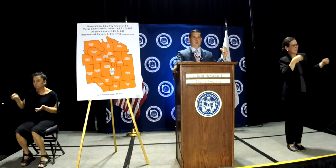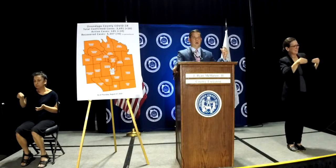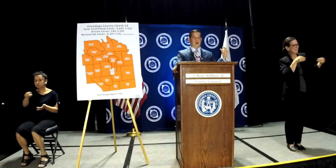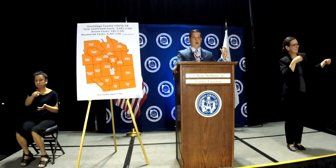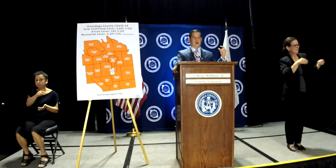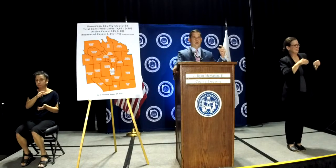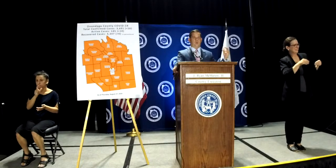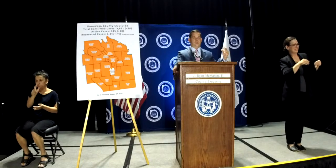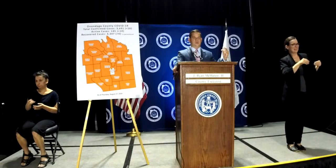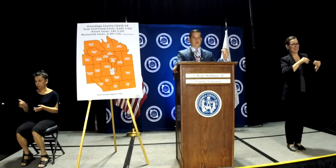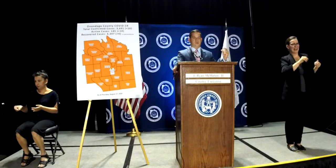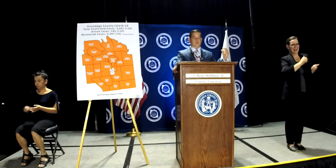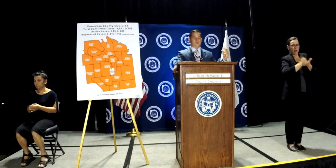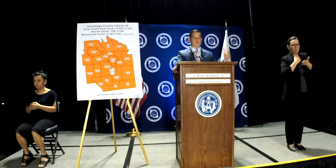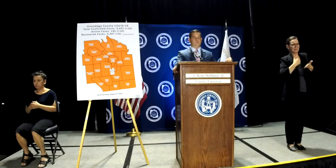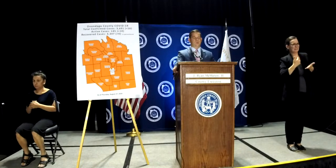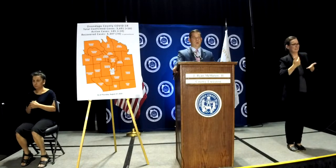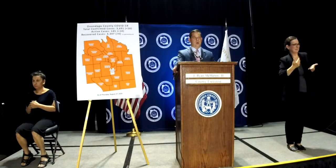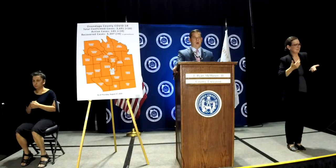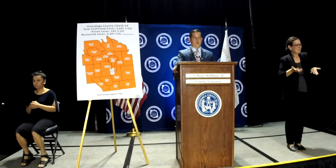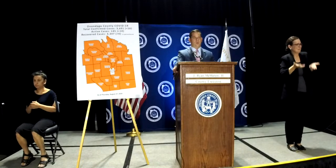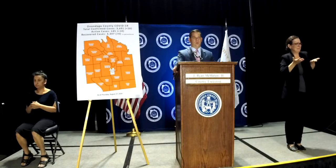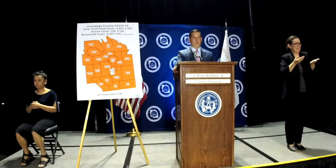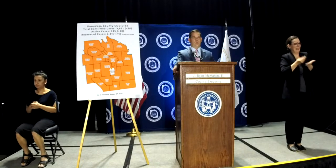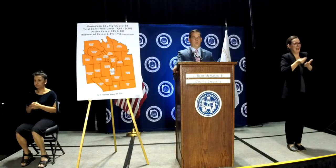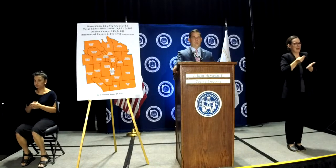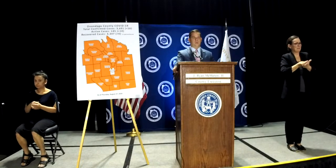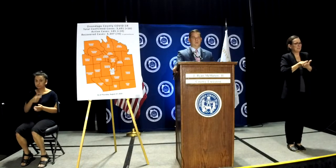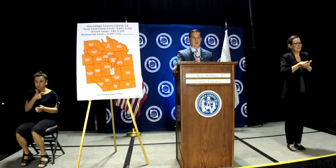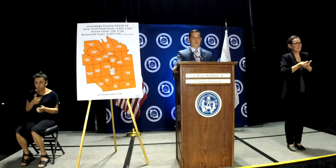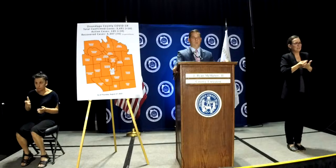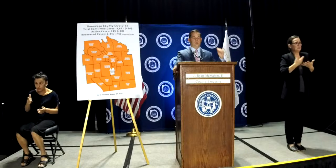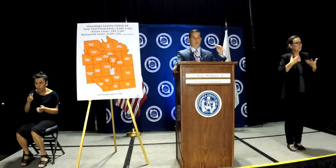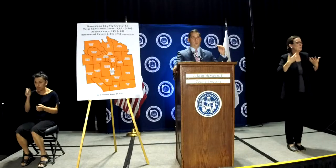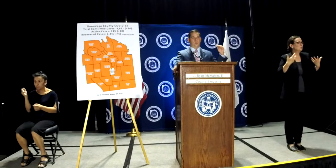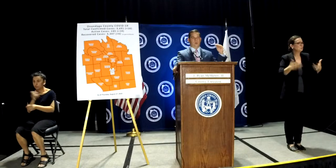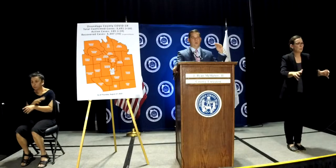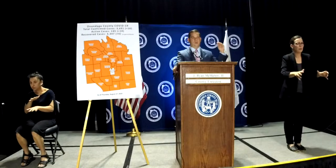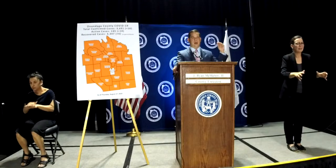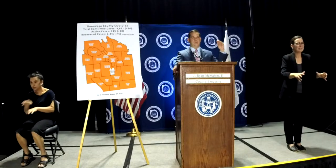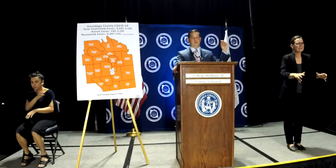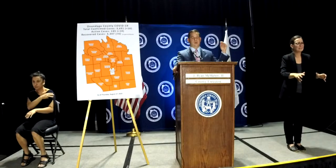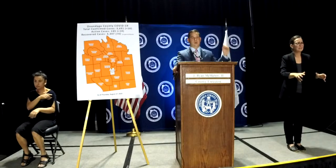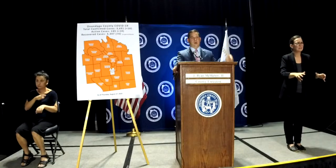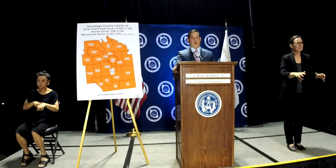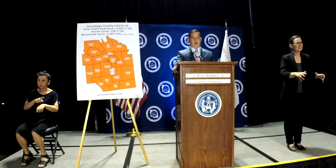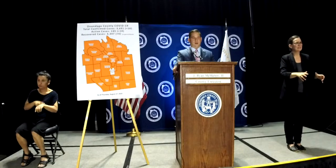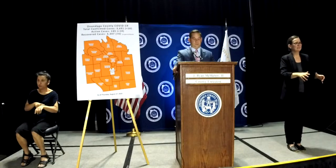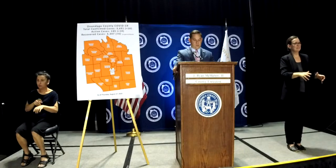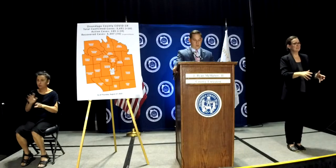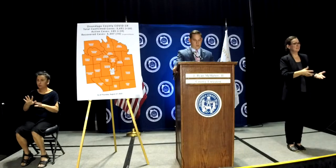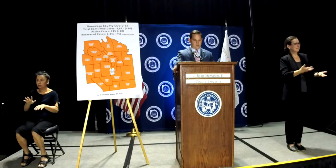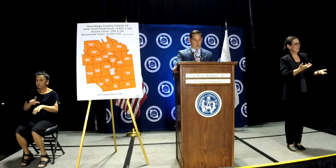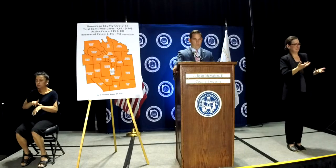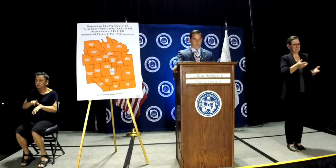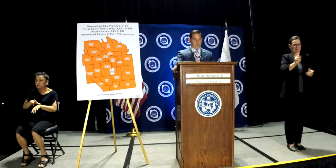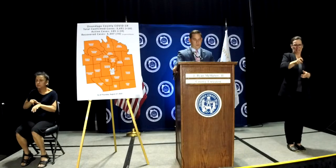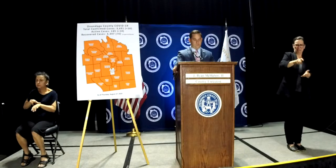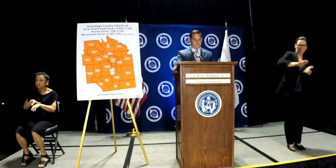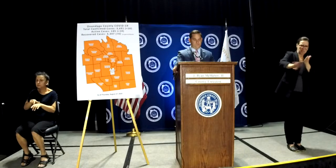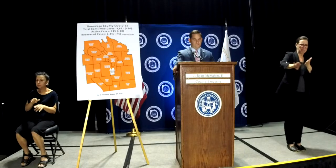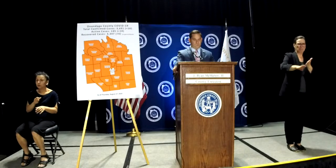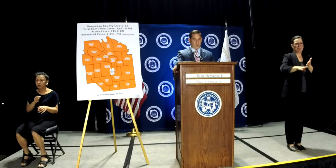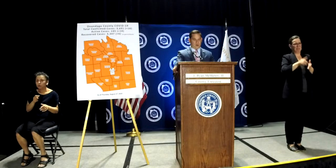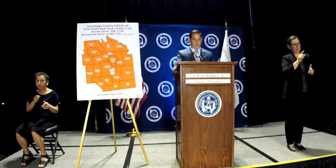draconian all-at-once adjustments, we'll be able to take multiple steps to